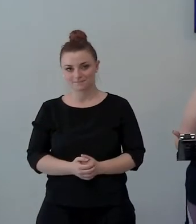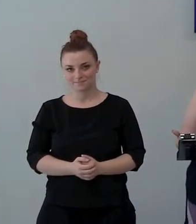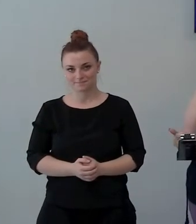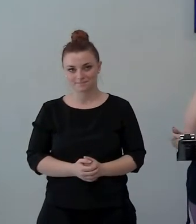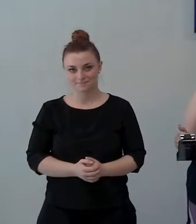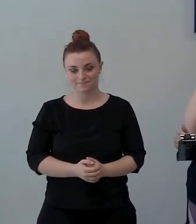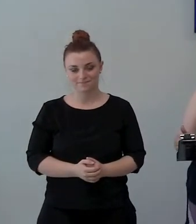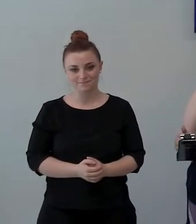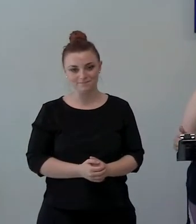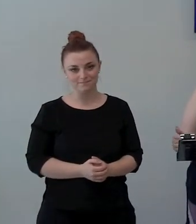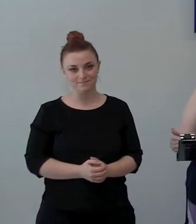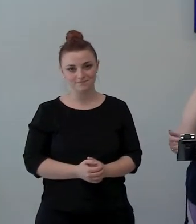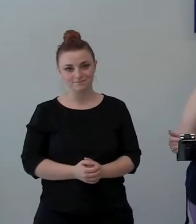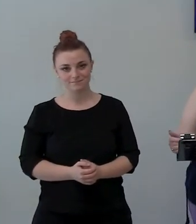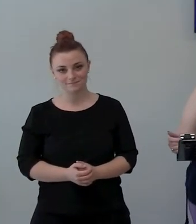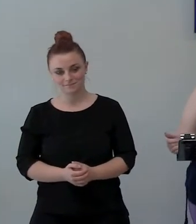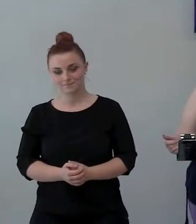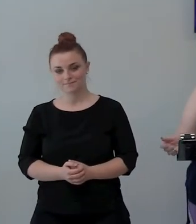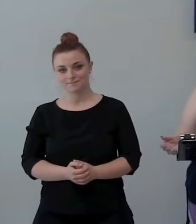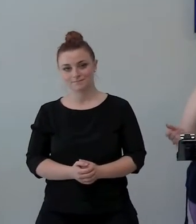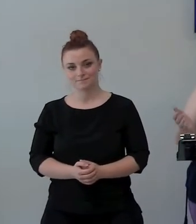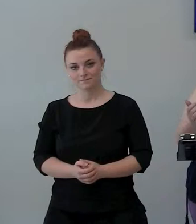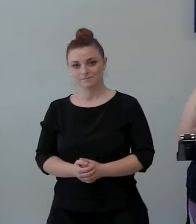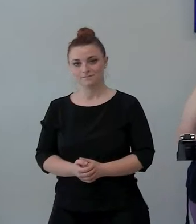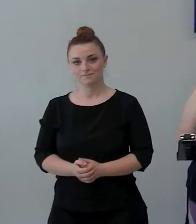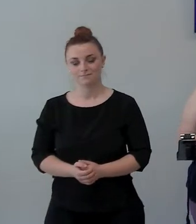that He loves and He loves His children.